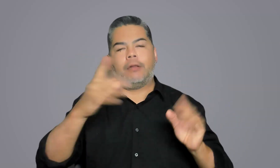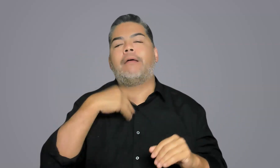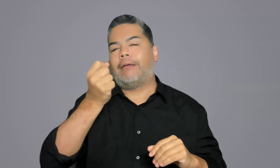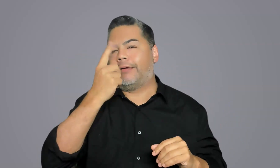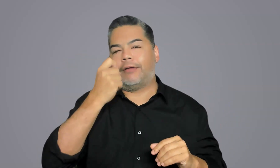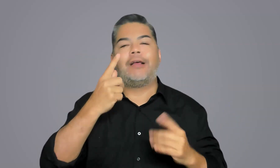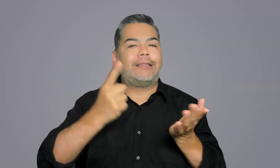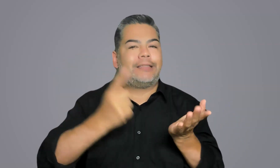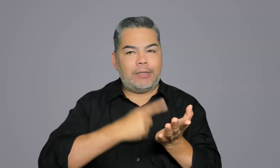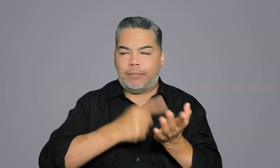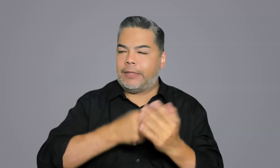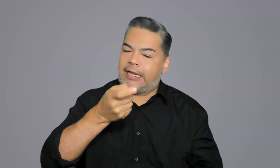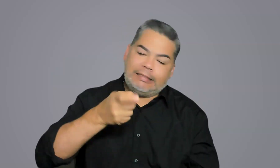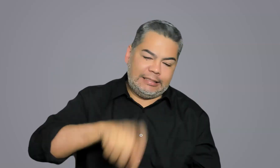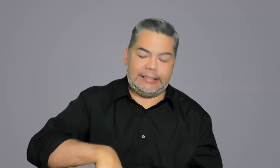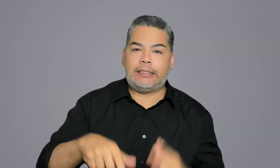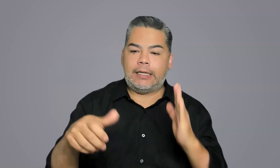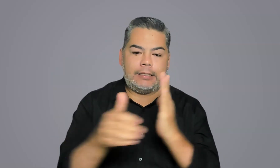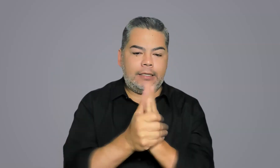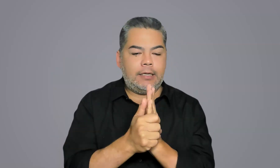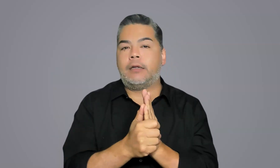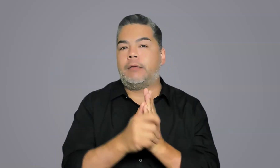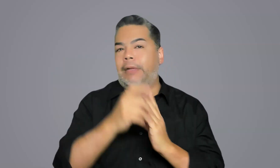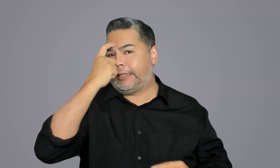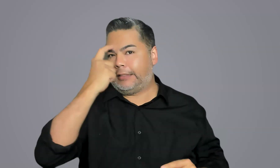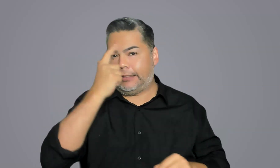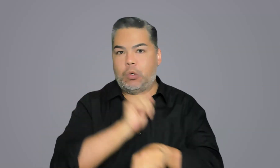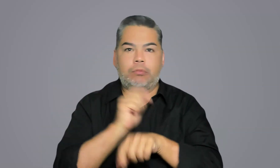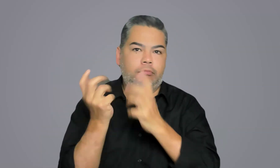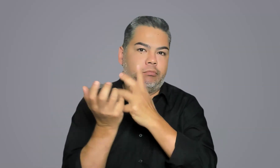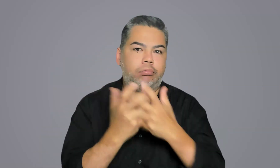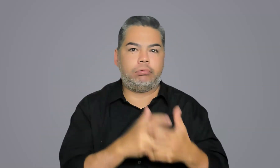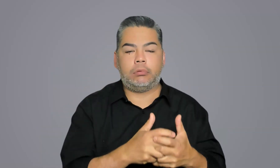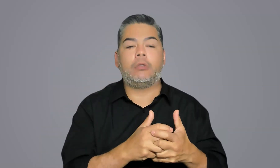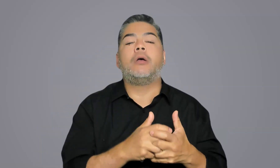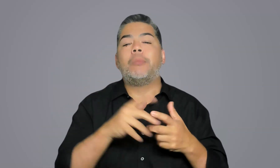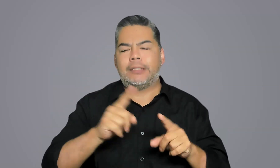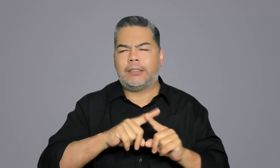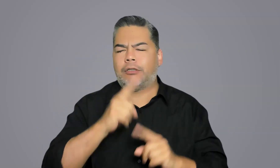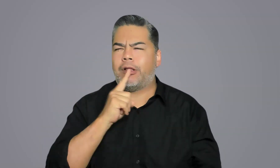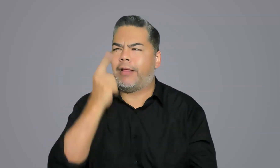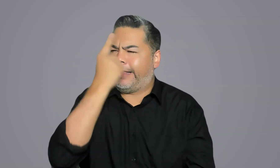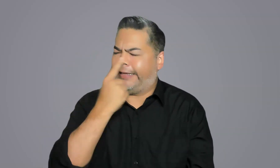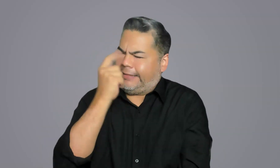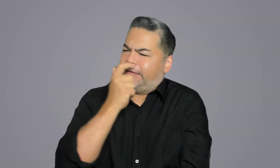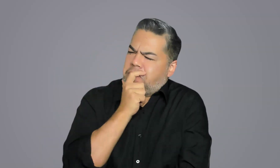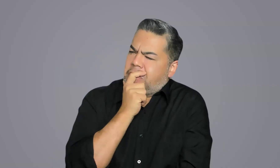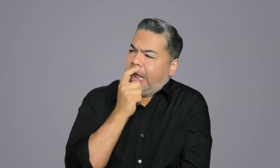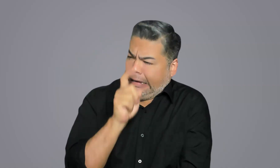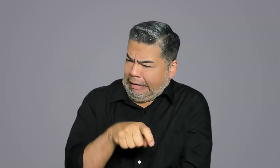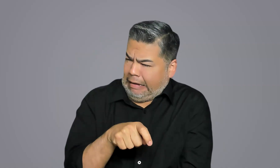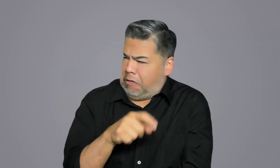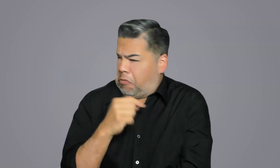document is sensible, makes sense and it works, but just consider whether it really is needed with what you're doing. And instead of